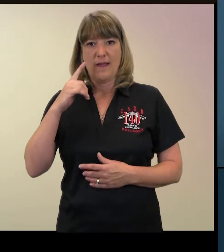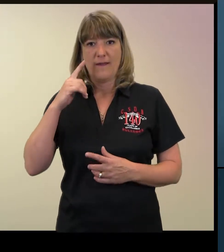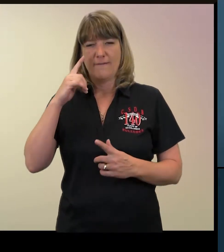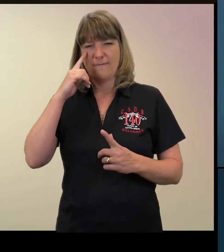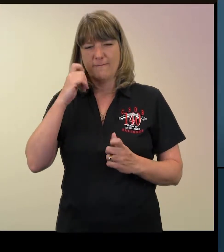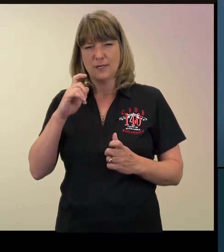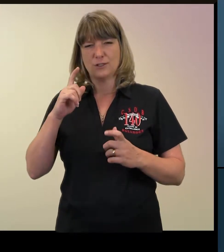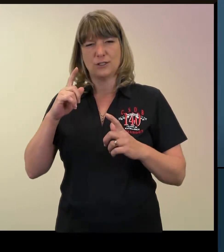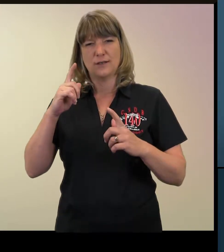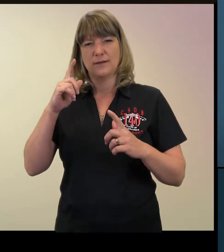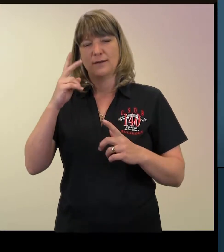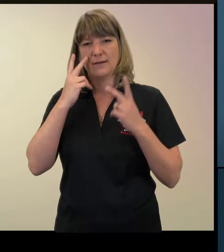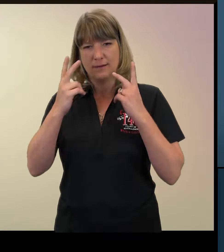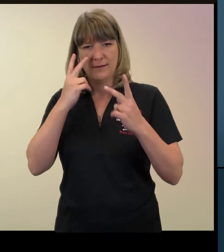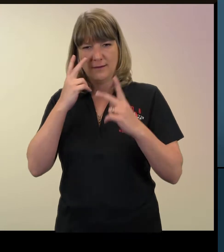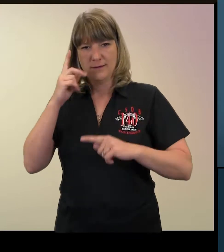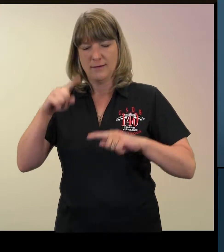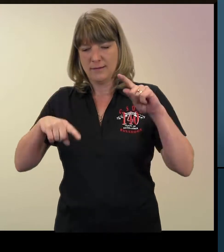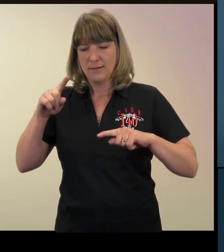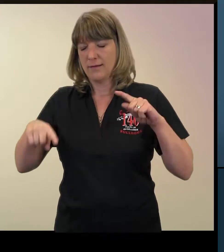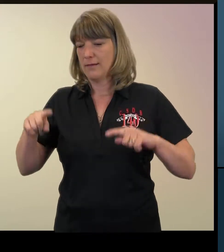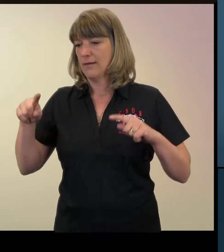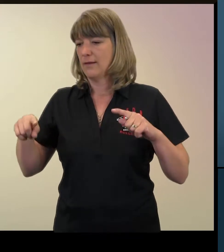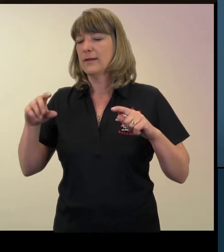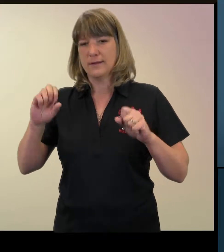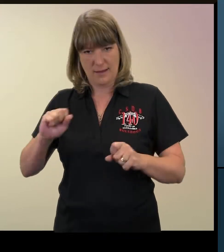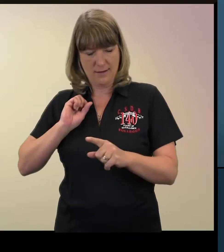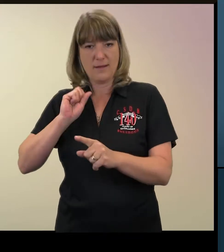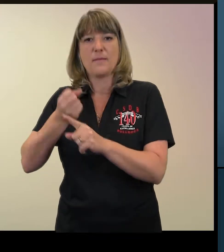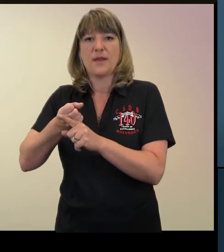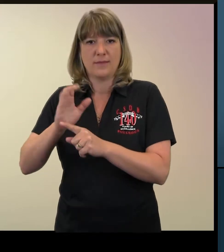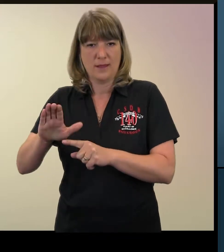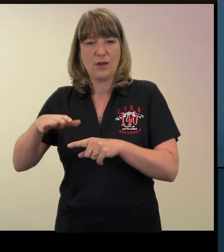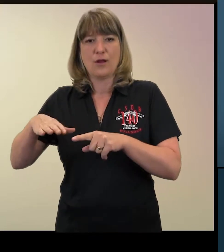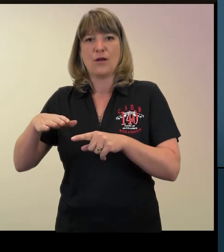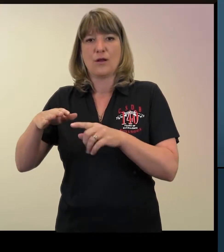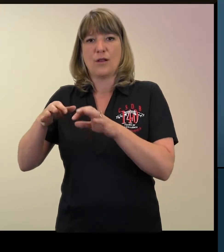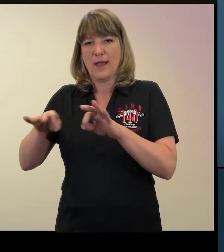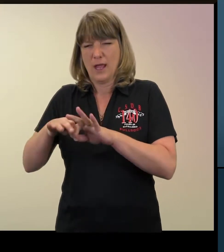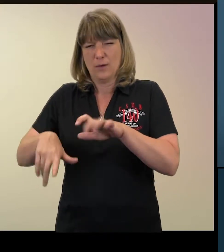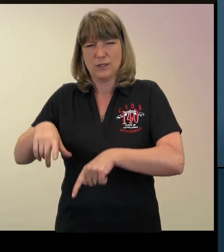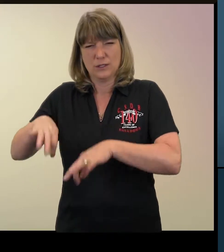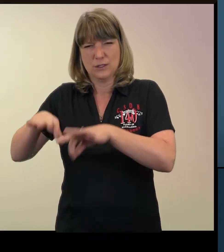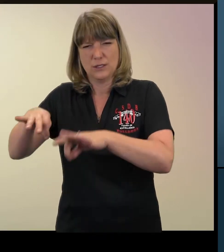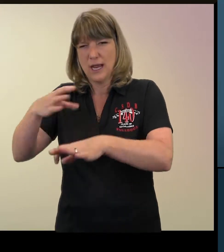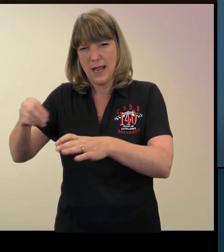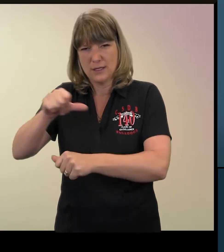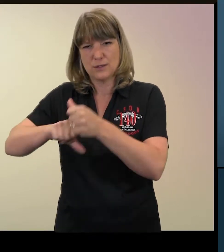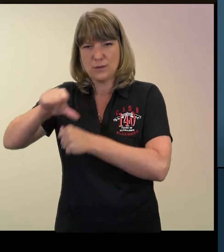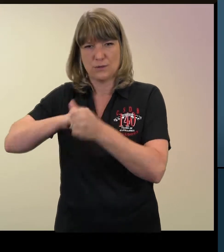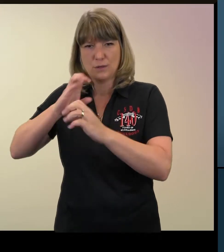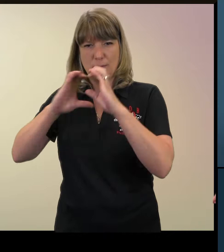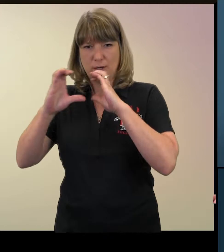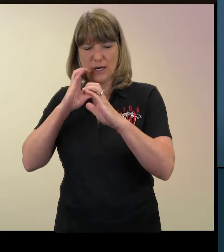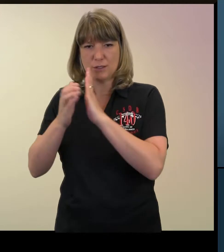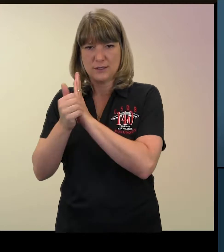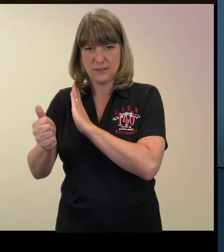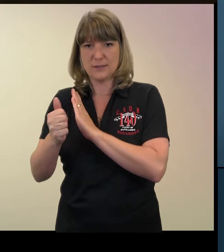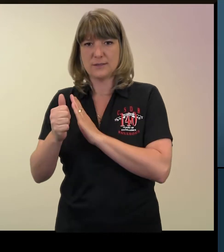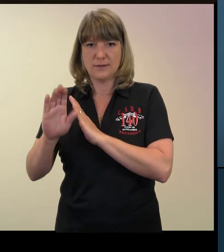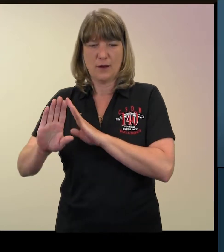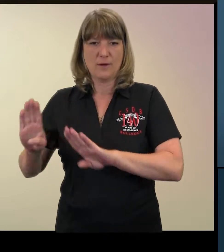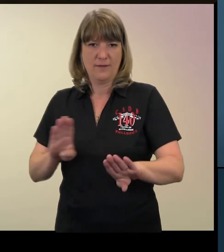differences, again, can have an impact on their acquisition of many of those early social communication skills and their